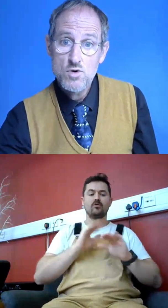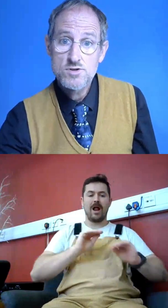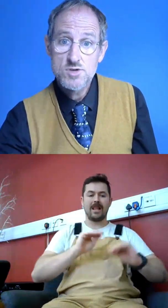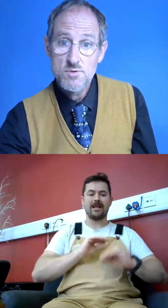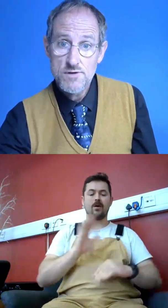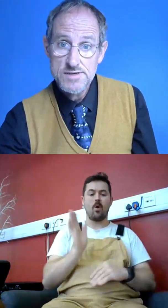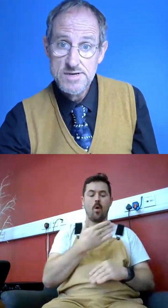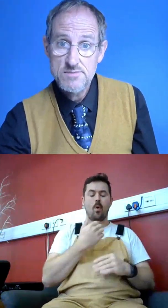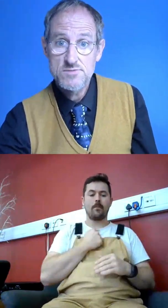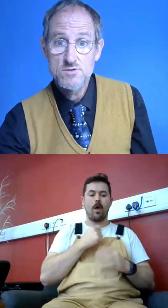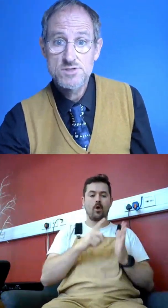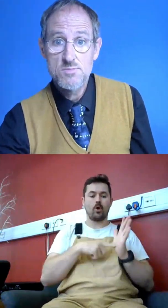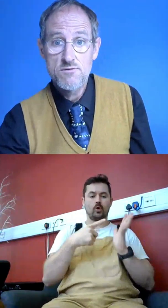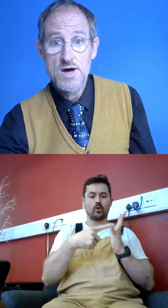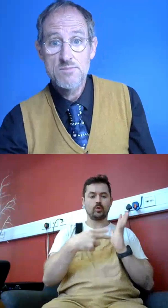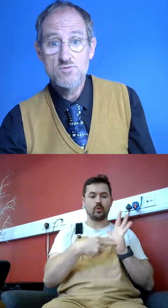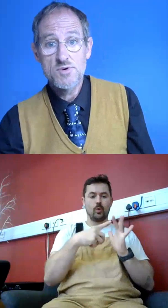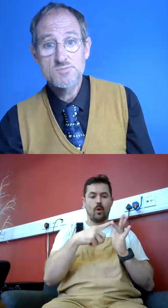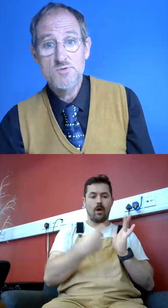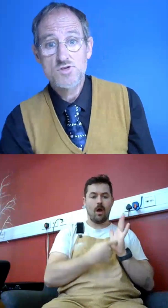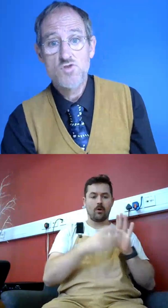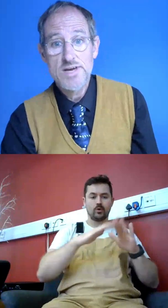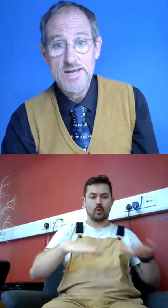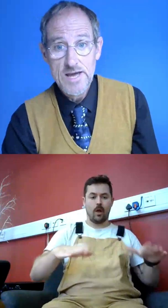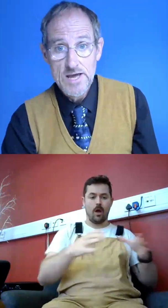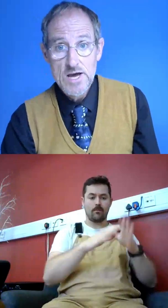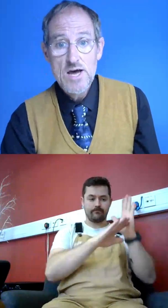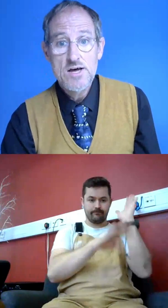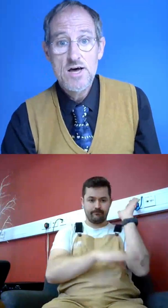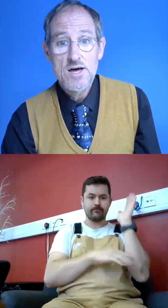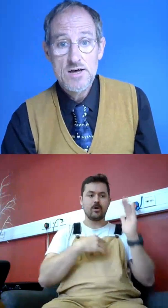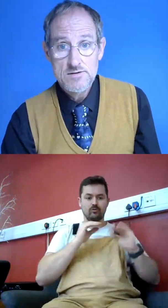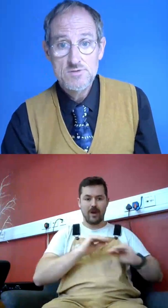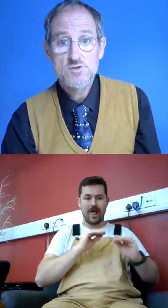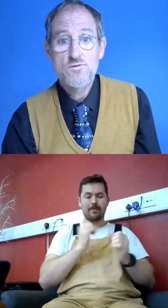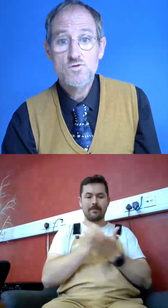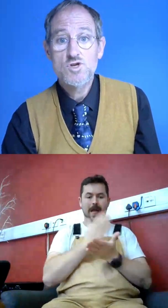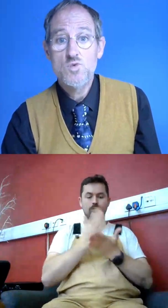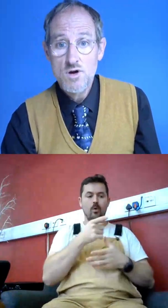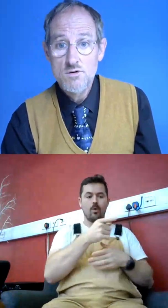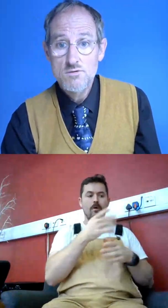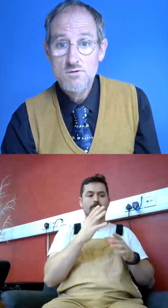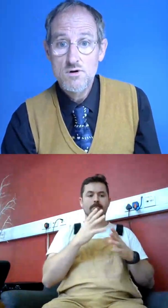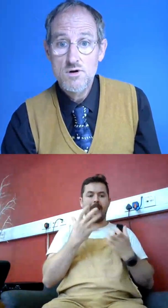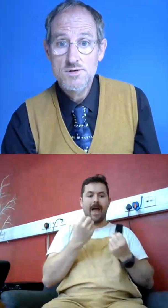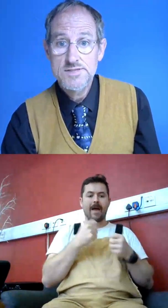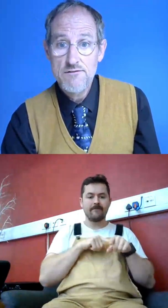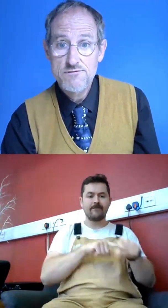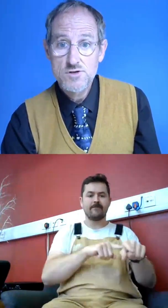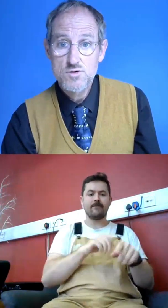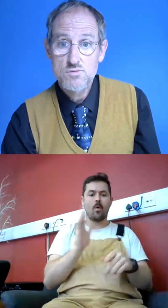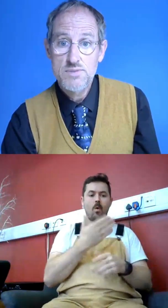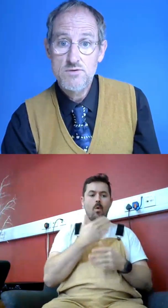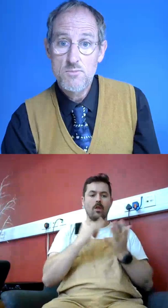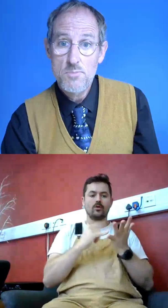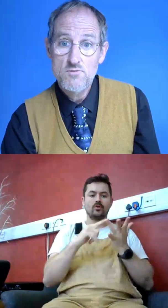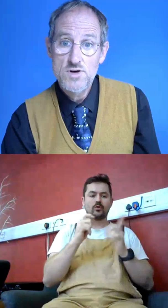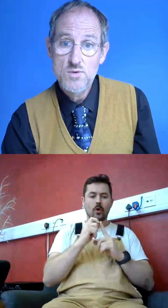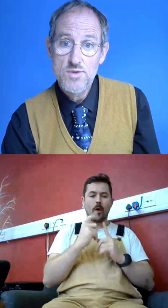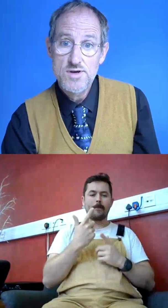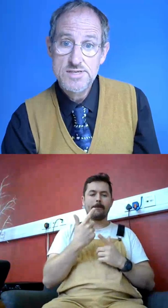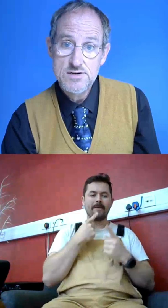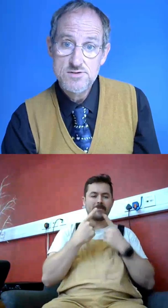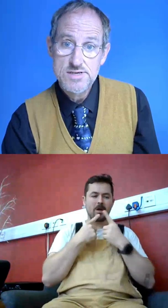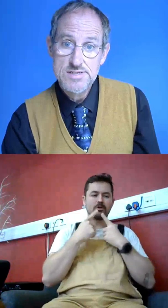said, I'm the moulder supervisor. I'm responsible for training for junior staff to build them